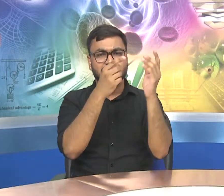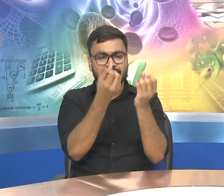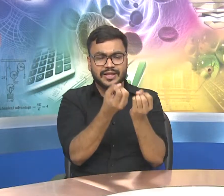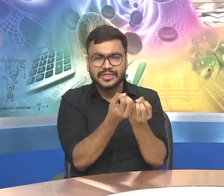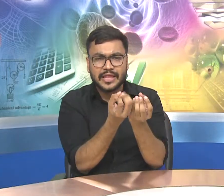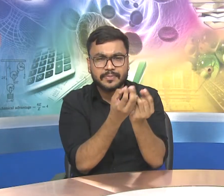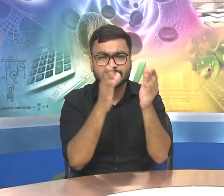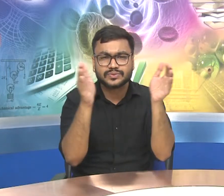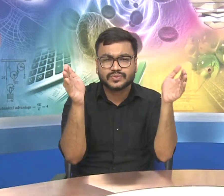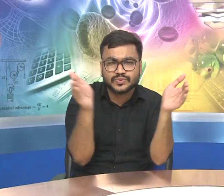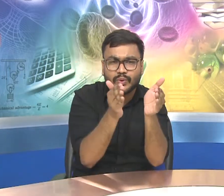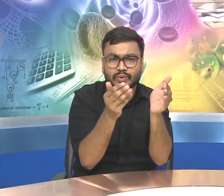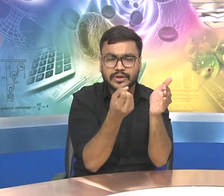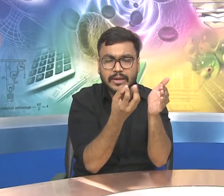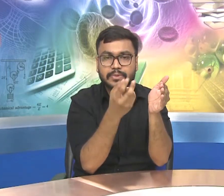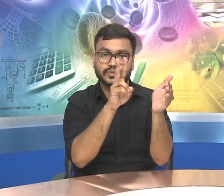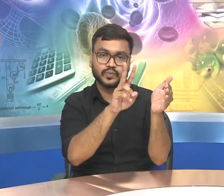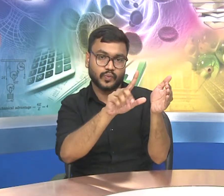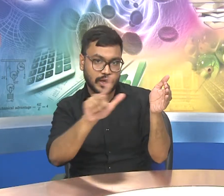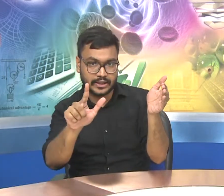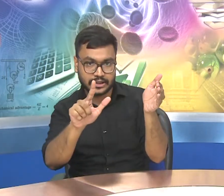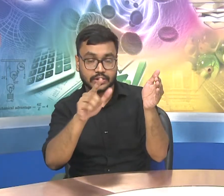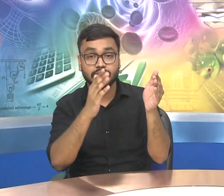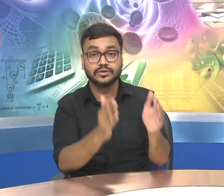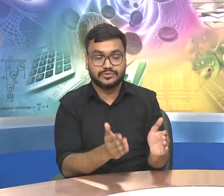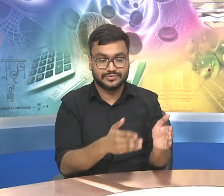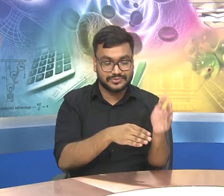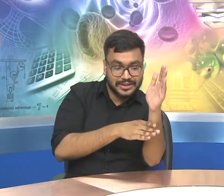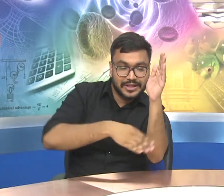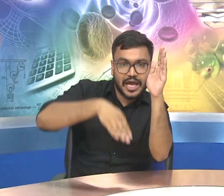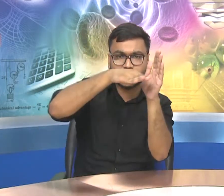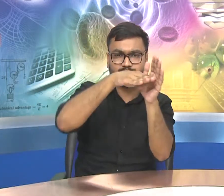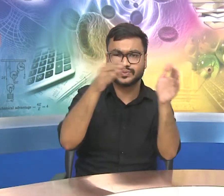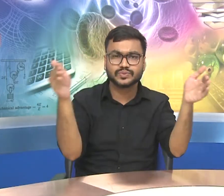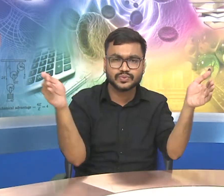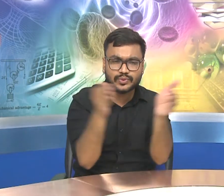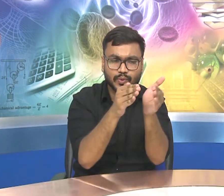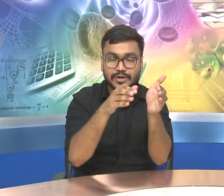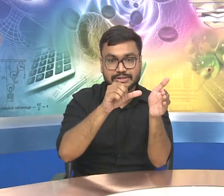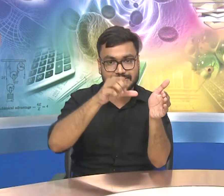a graphic representation of trophic level with 3 levels.